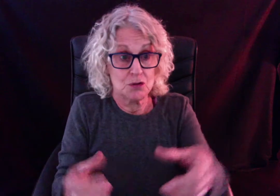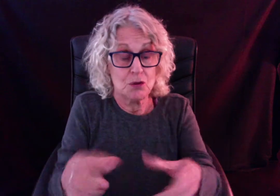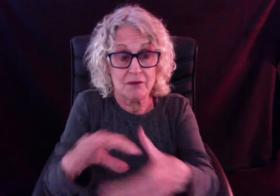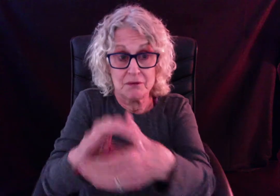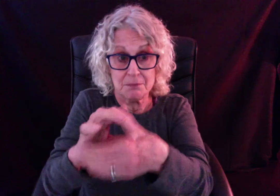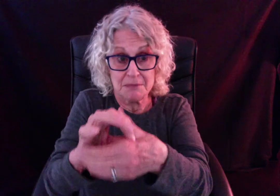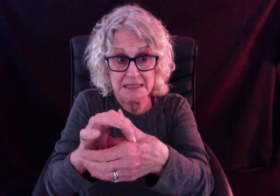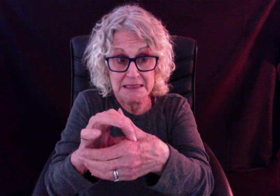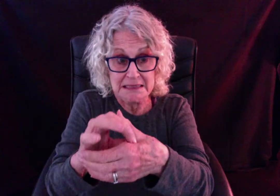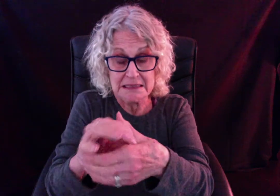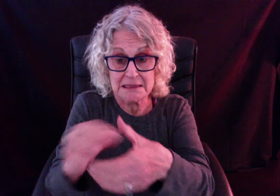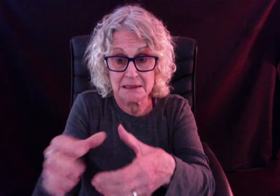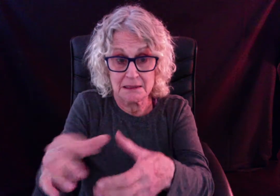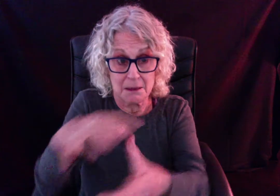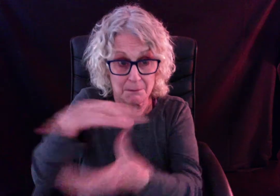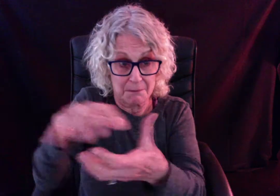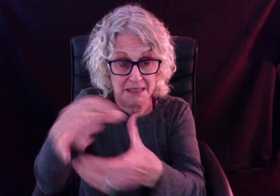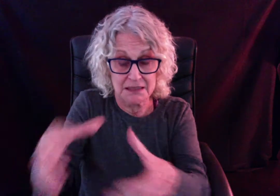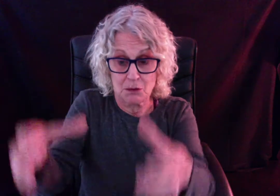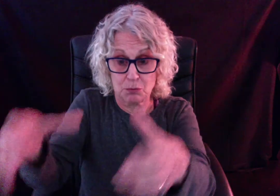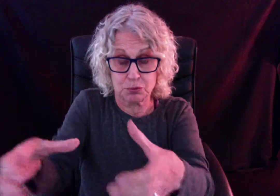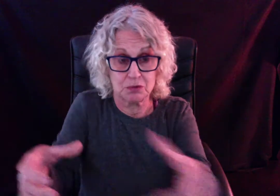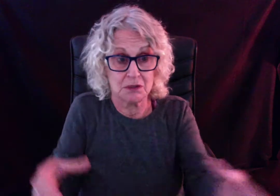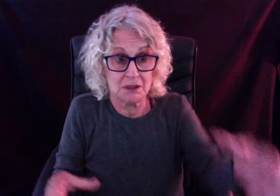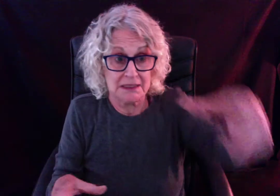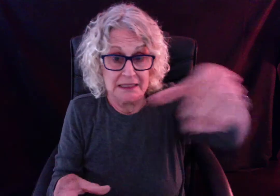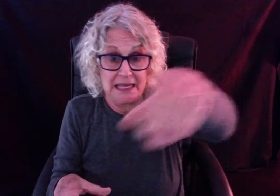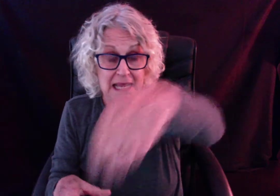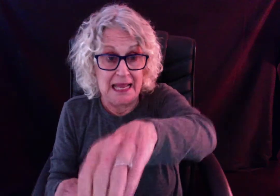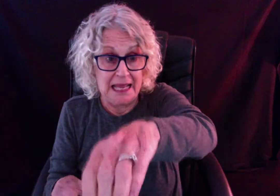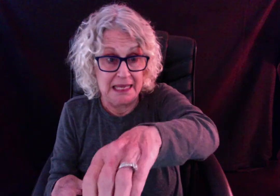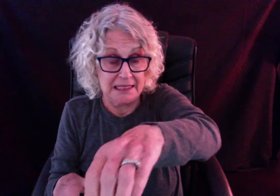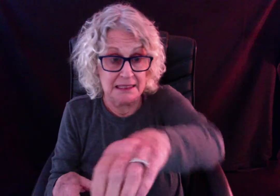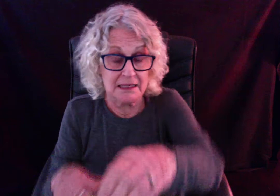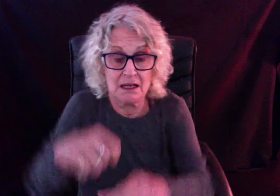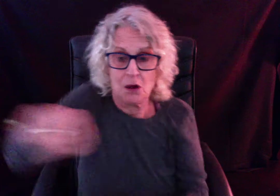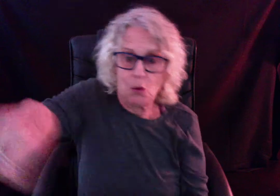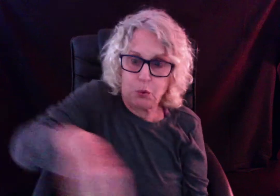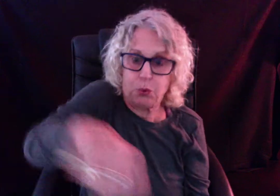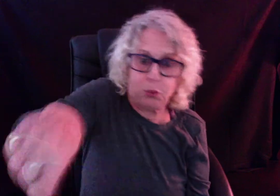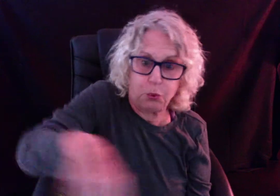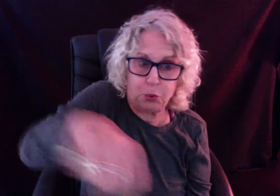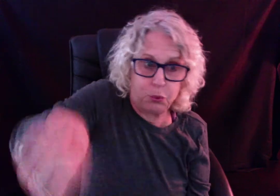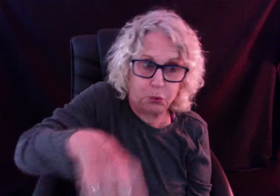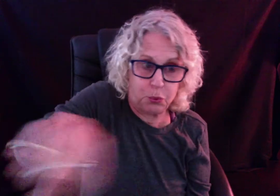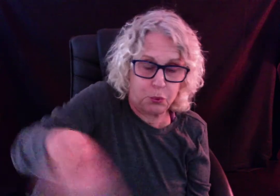mix. Stir it really, really well. Taste it. Oh, it's perfect.